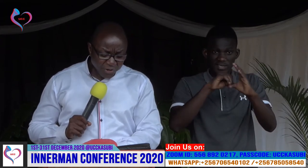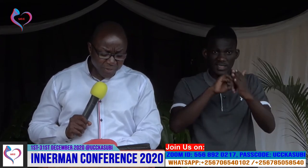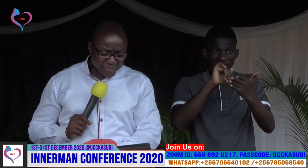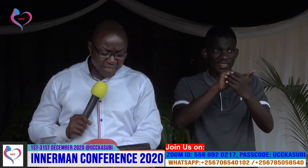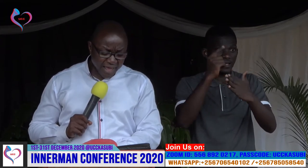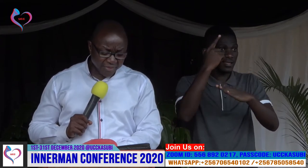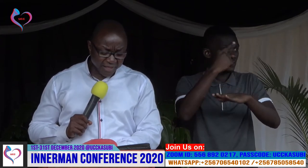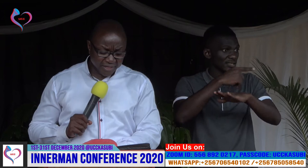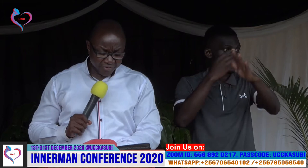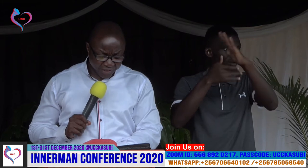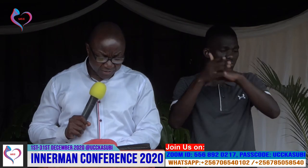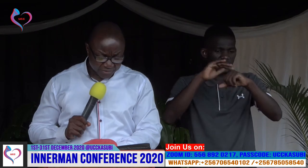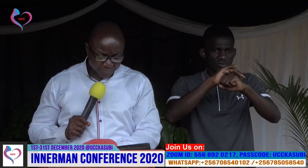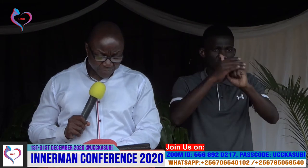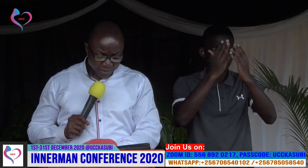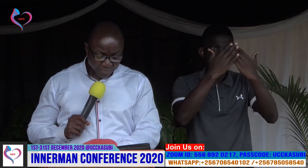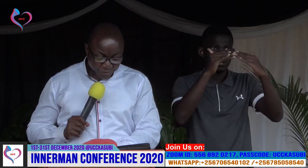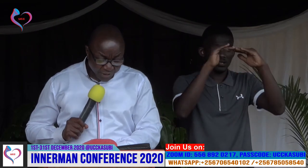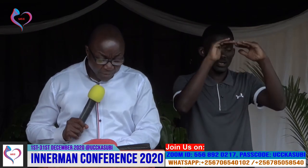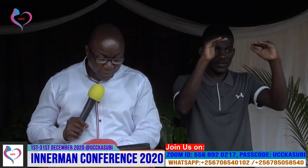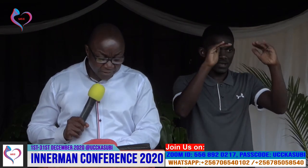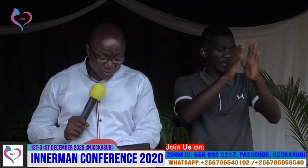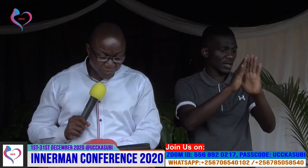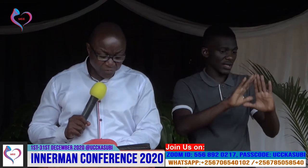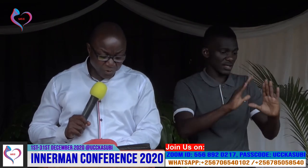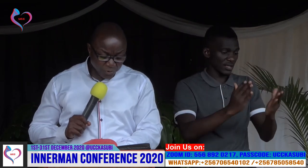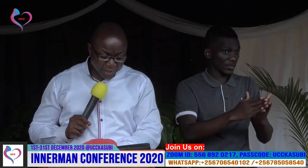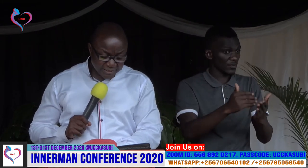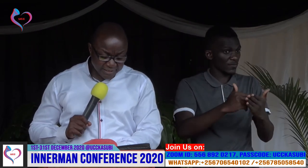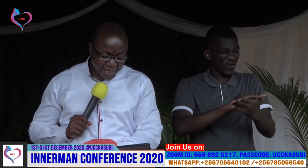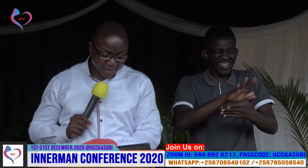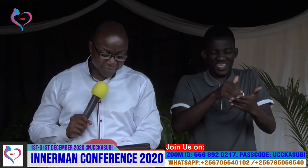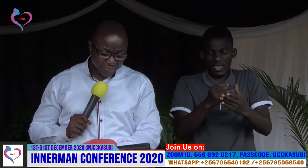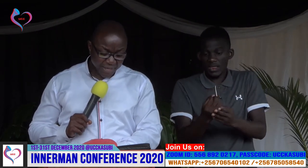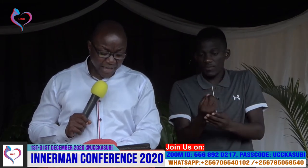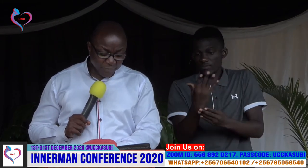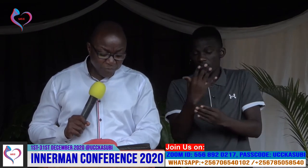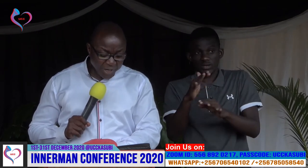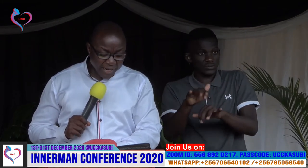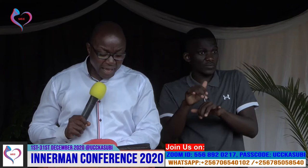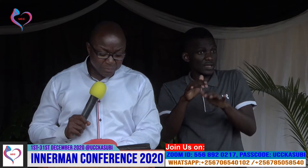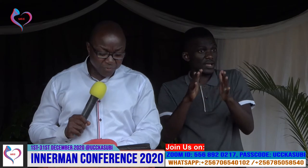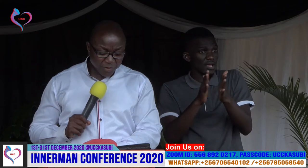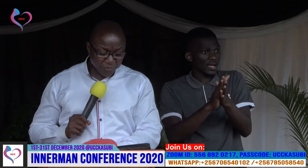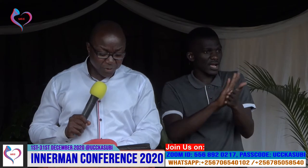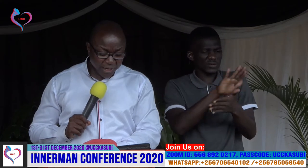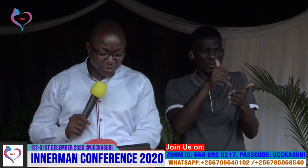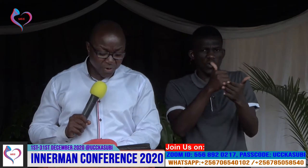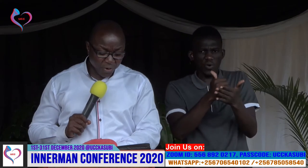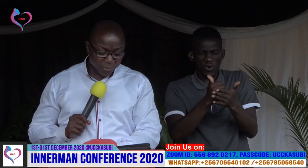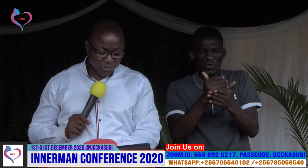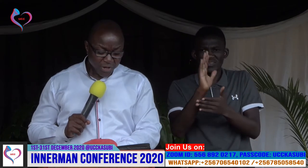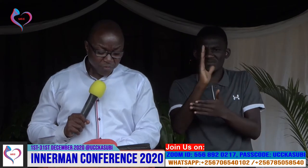Lord God made the earth and the heavens. Before any plants of the field was in the earth, and before any herbs of the field